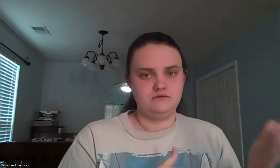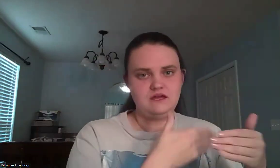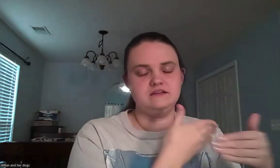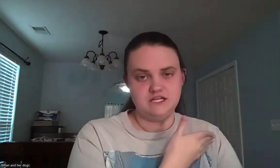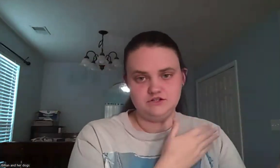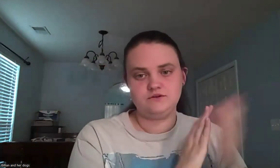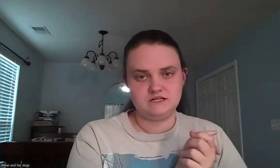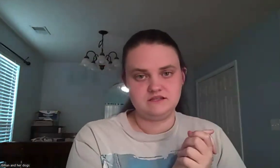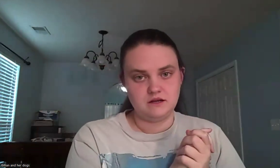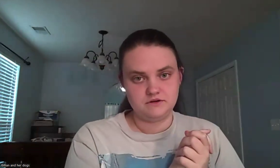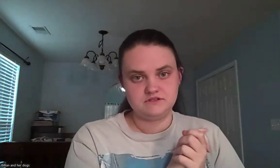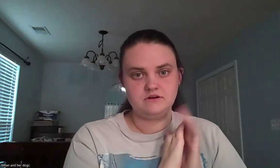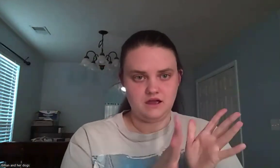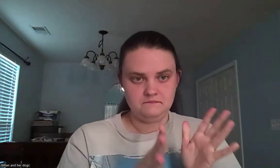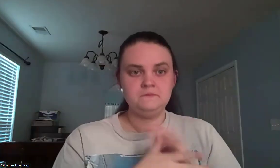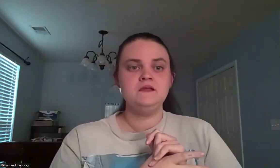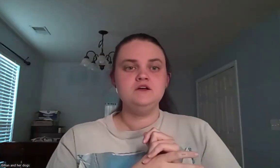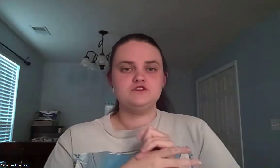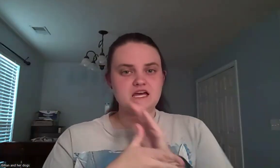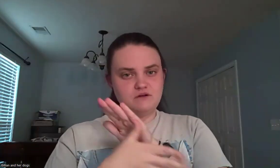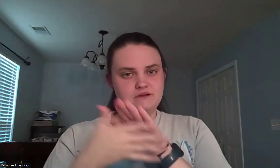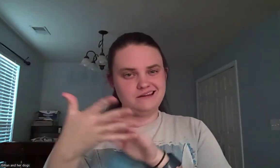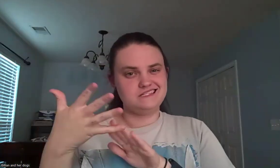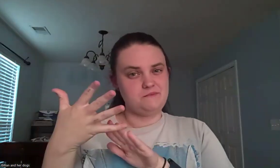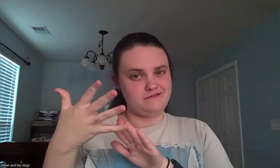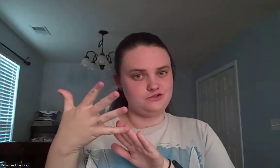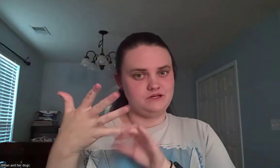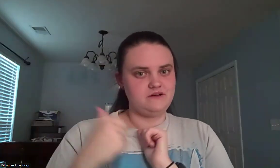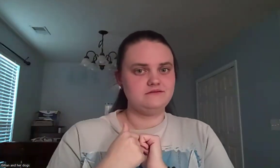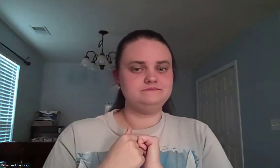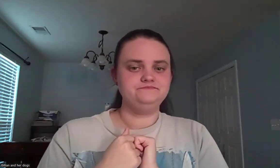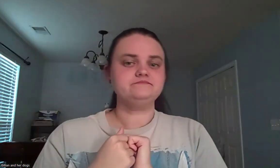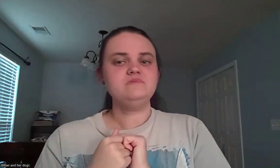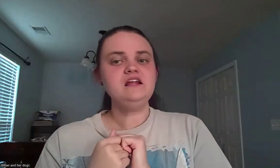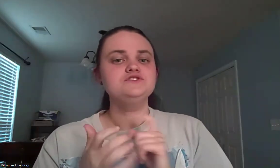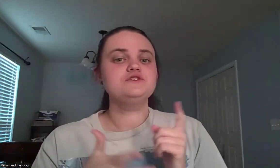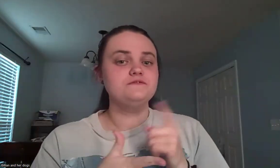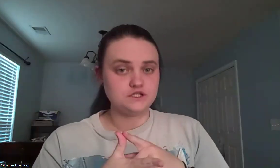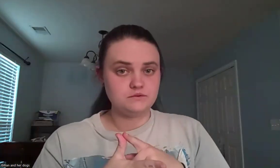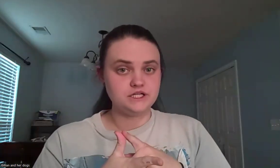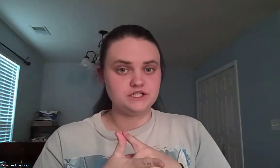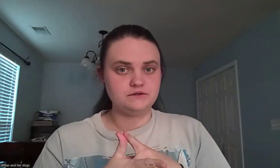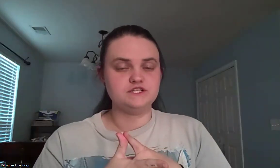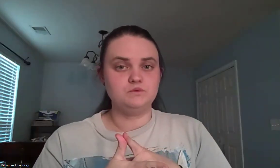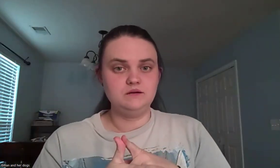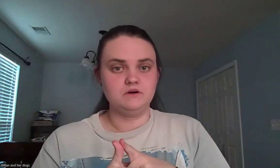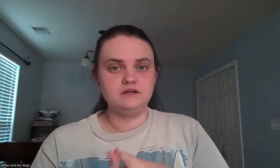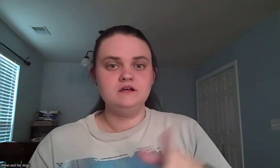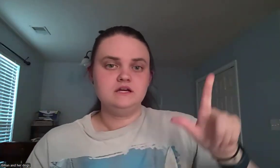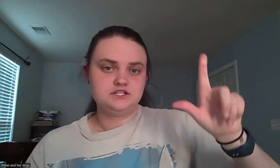that continues to the rest of the numbers. Okay. So that's why we kind of stop after 25. So the first one we're going to do is 21, is you're going